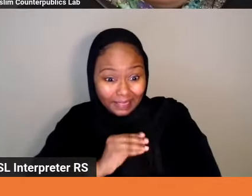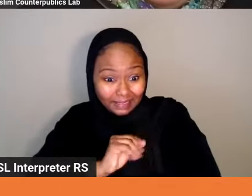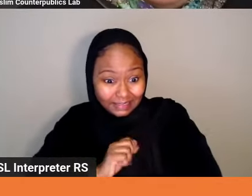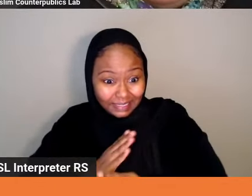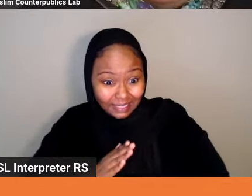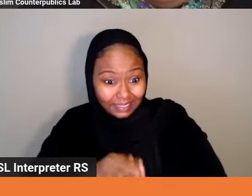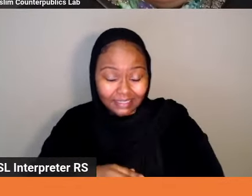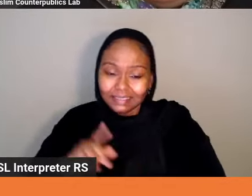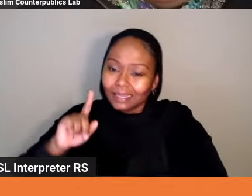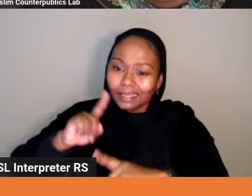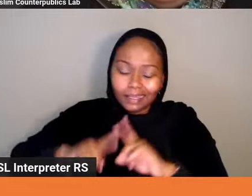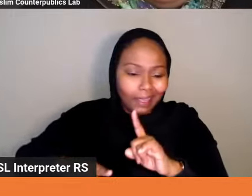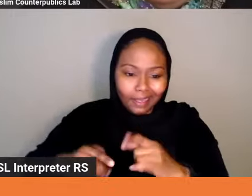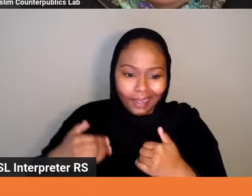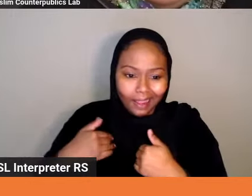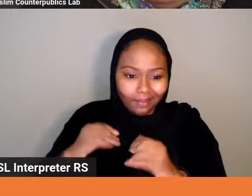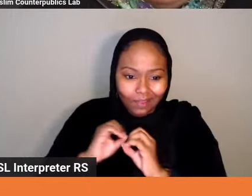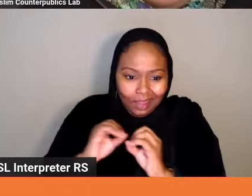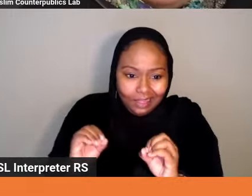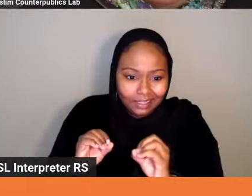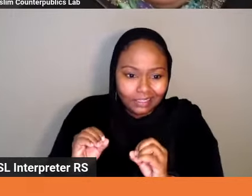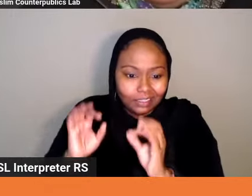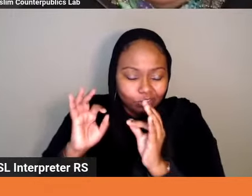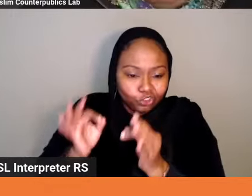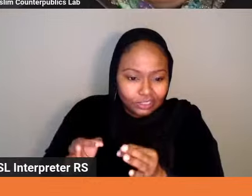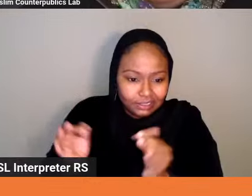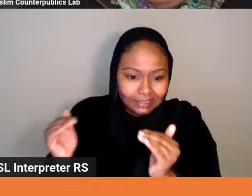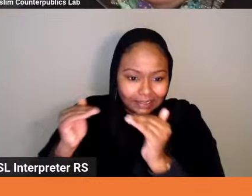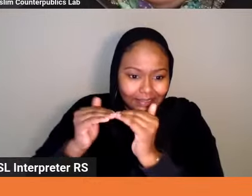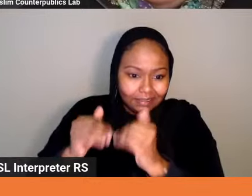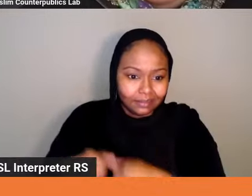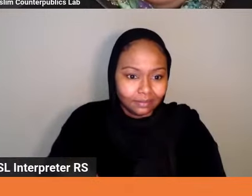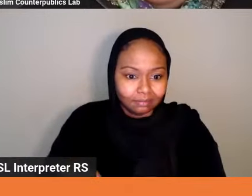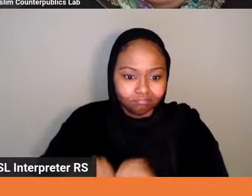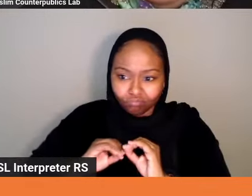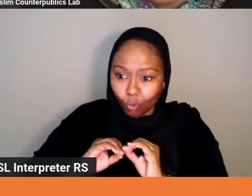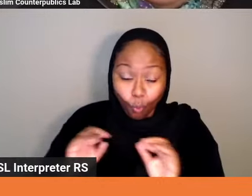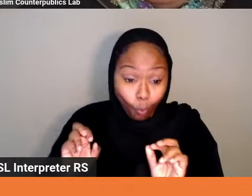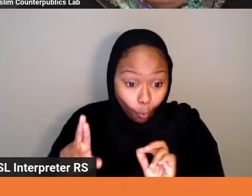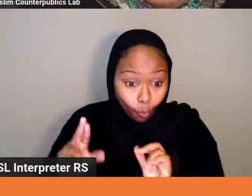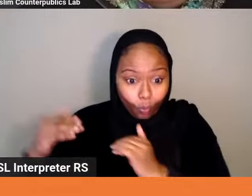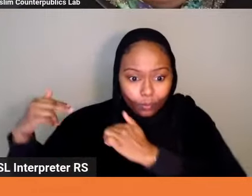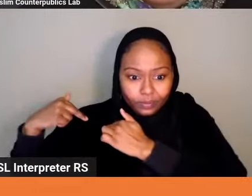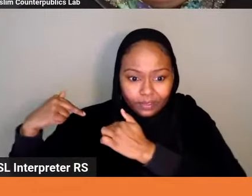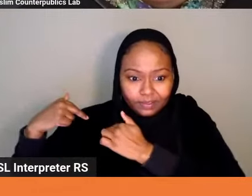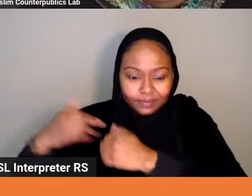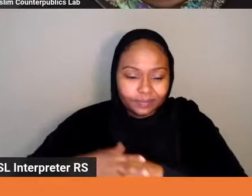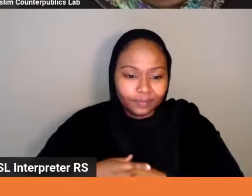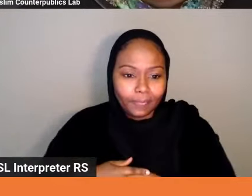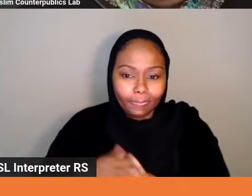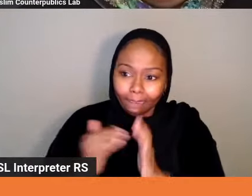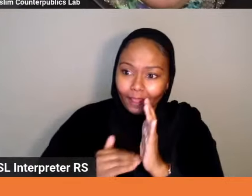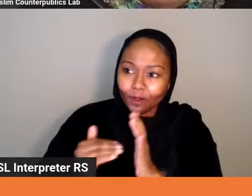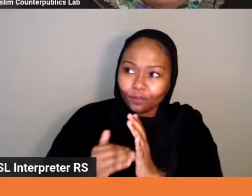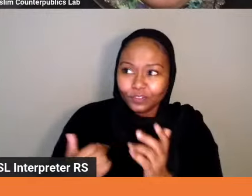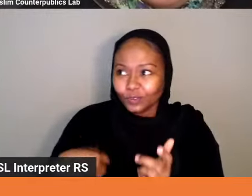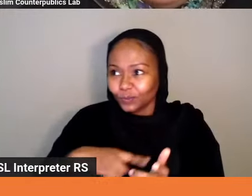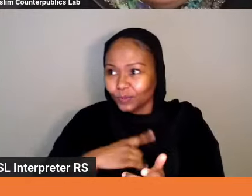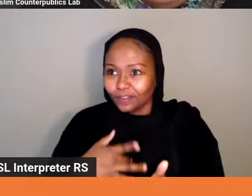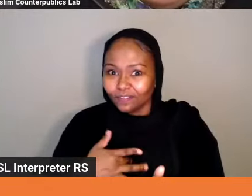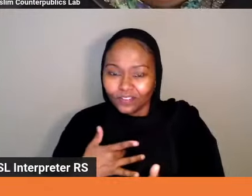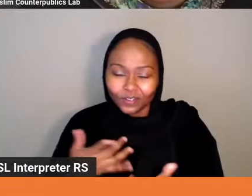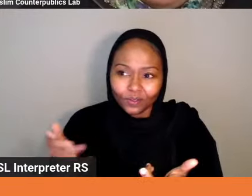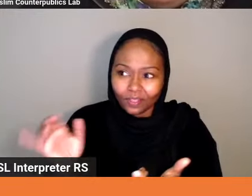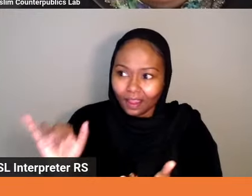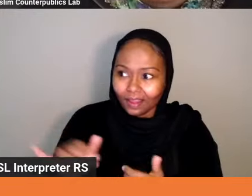cannot receive any justice, nor is there any accountability. And oftentimes it feels like what's being adjudicated